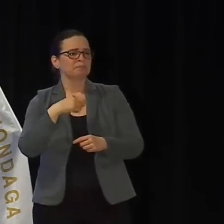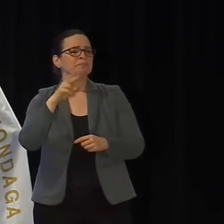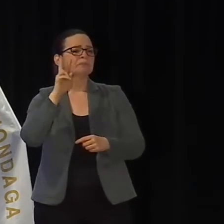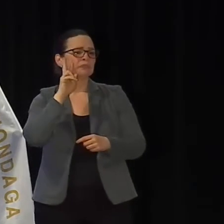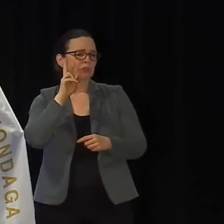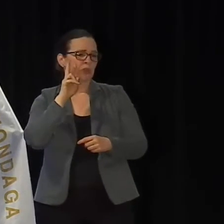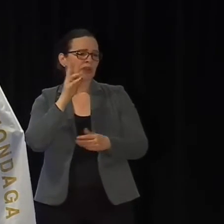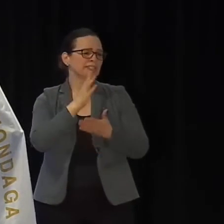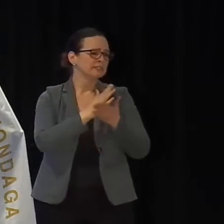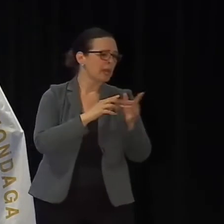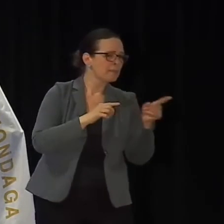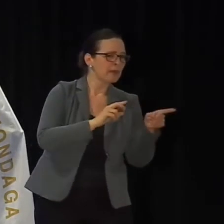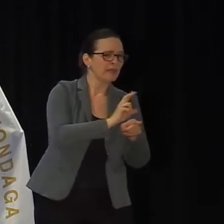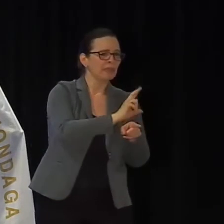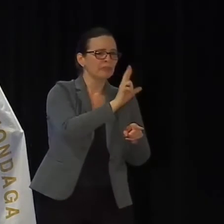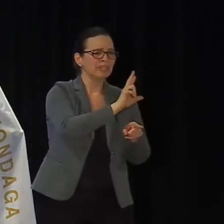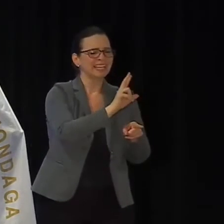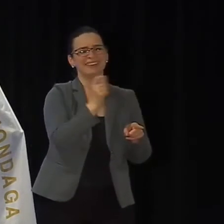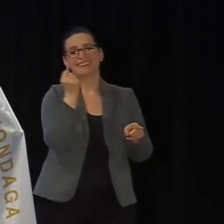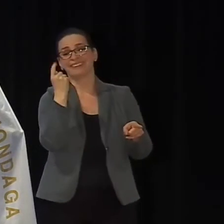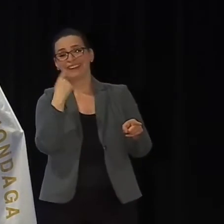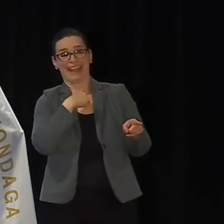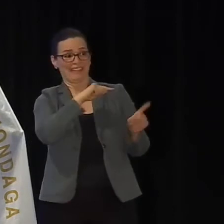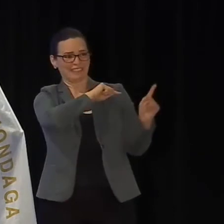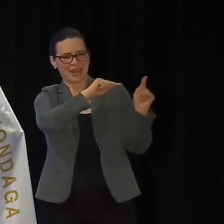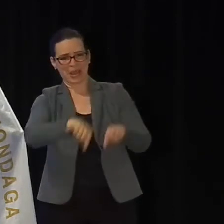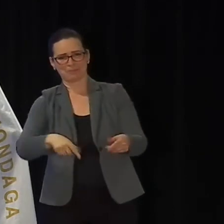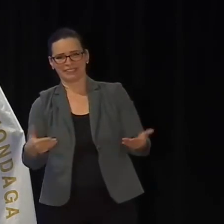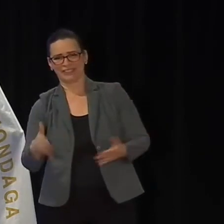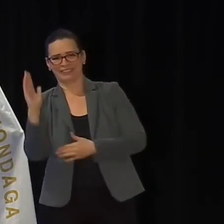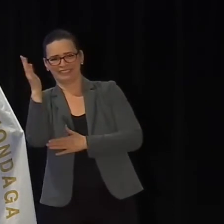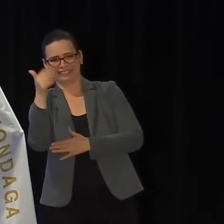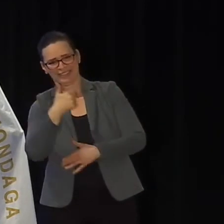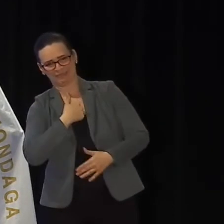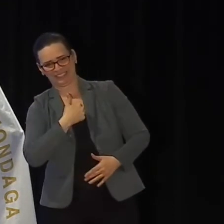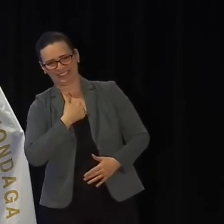here. These look at